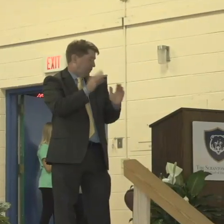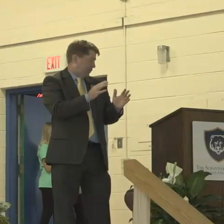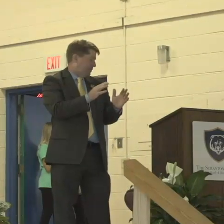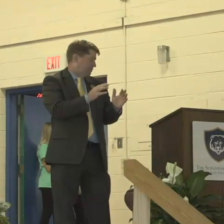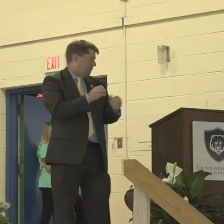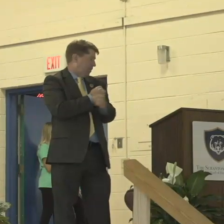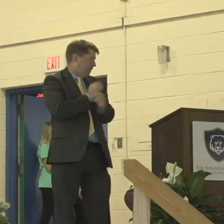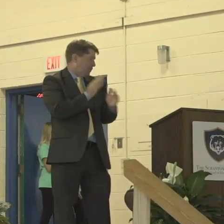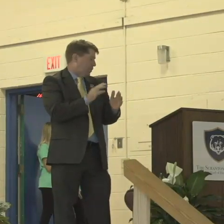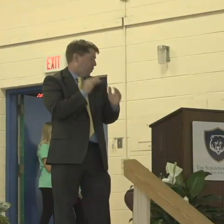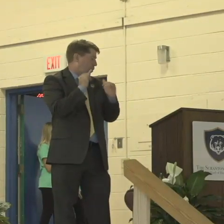Lover Award.